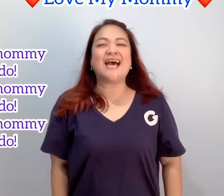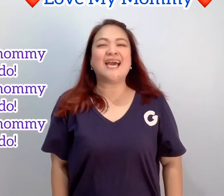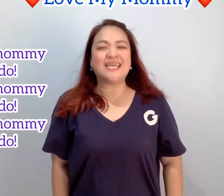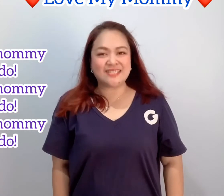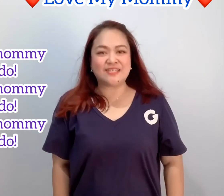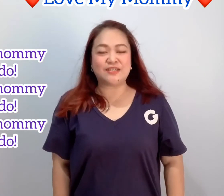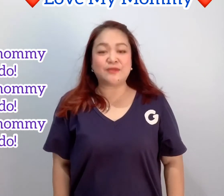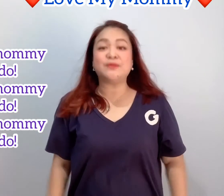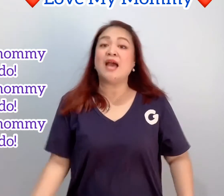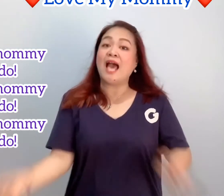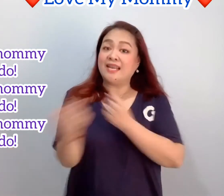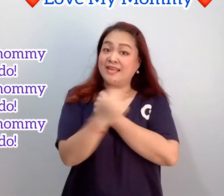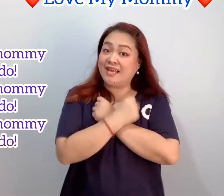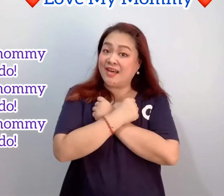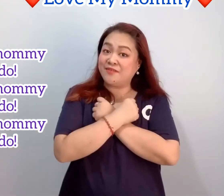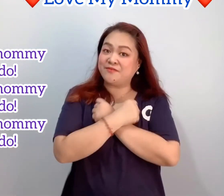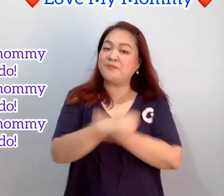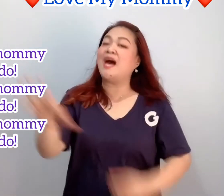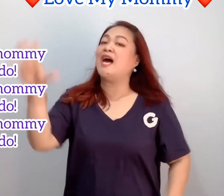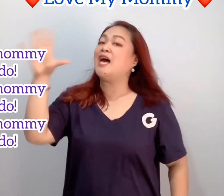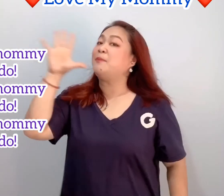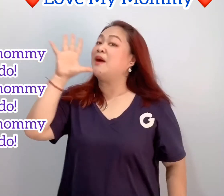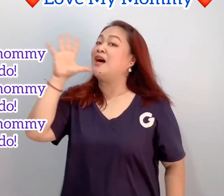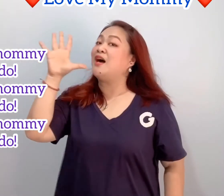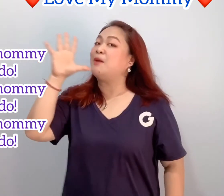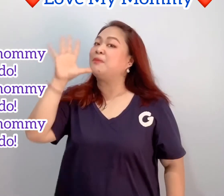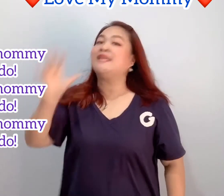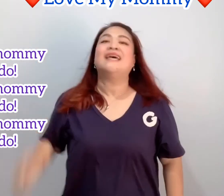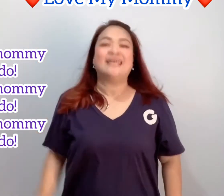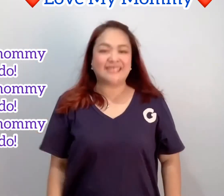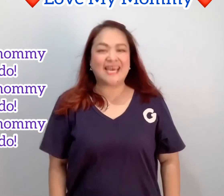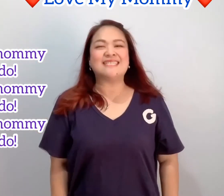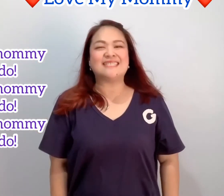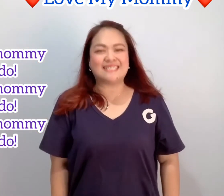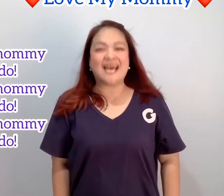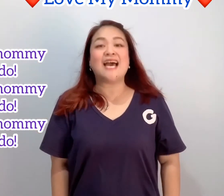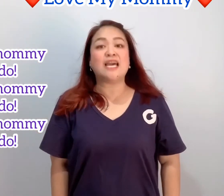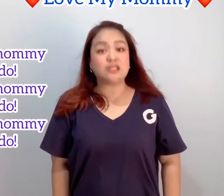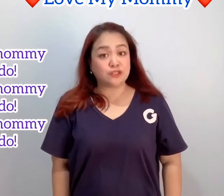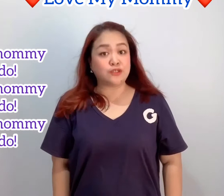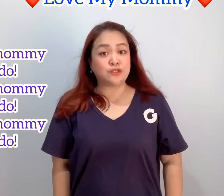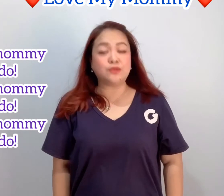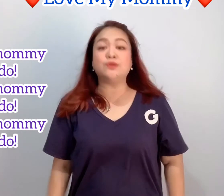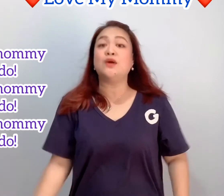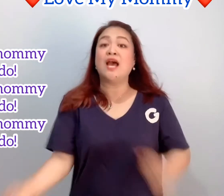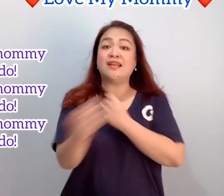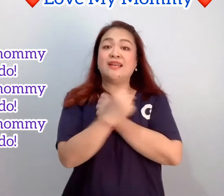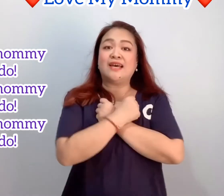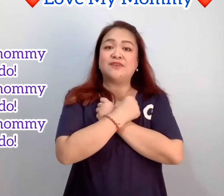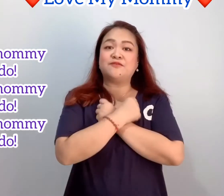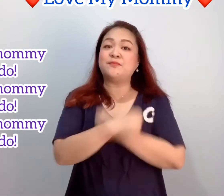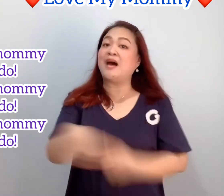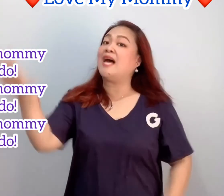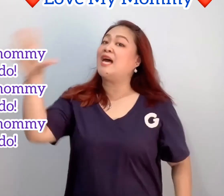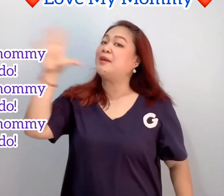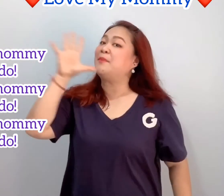do. Love my mommy, yes I do. Love my